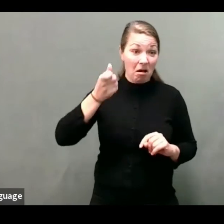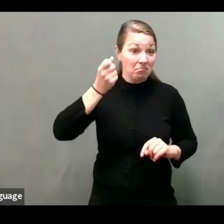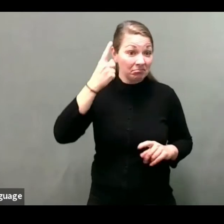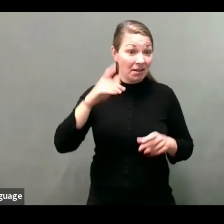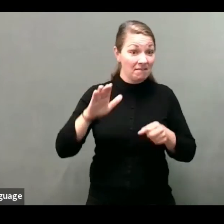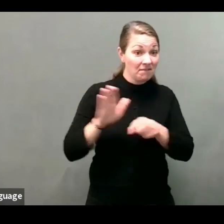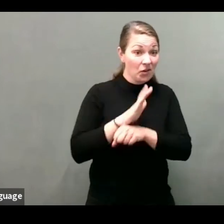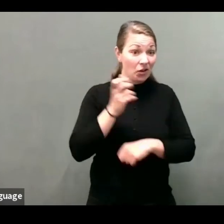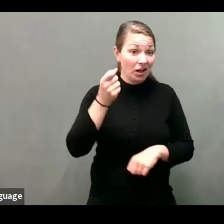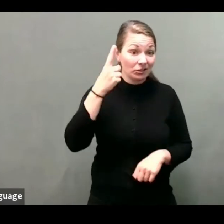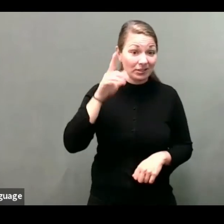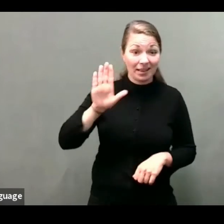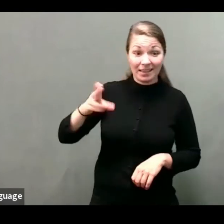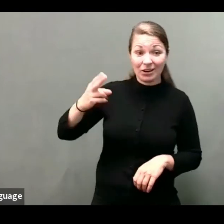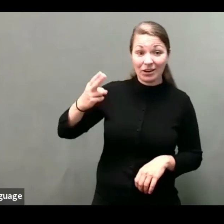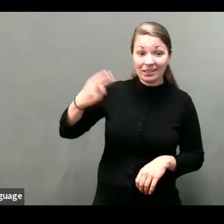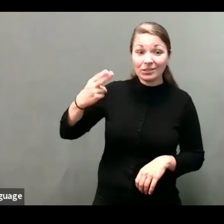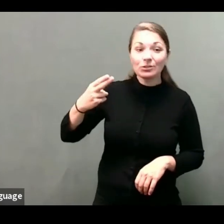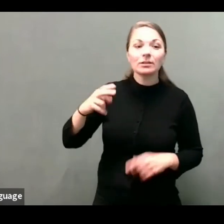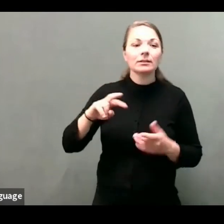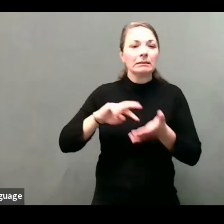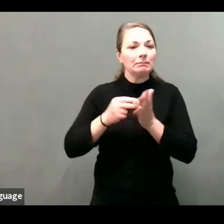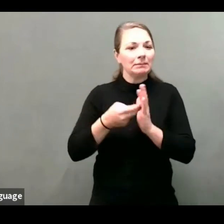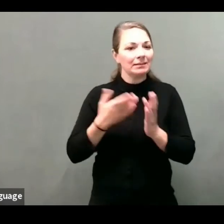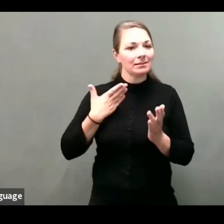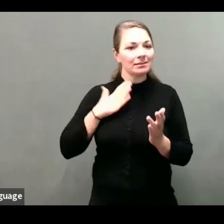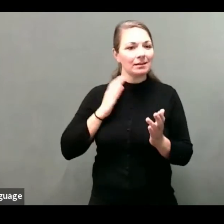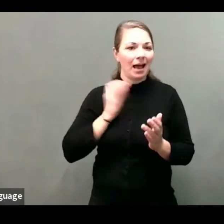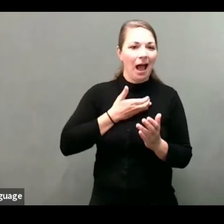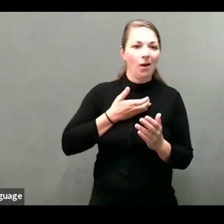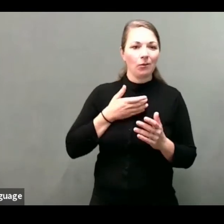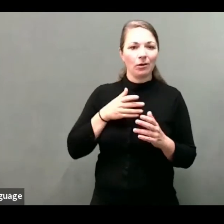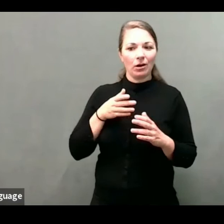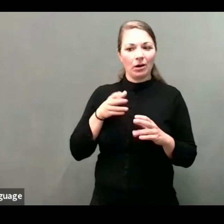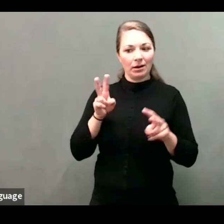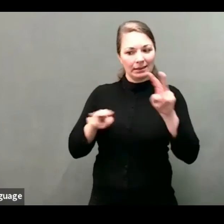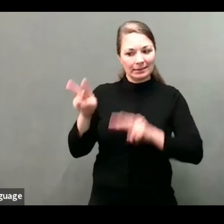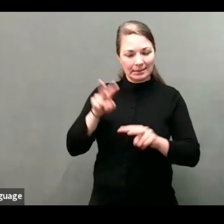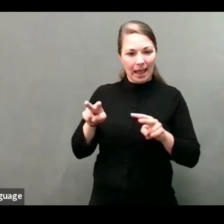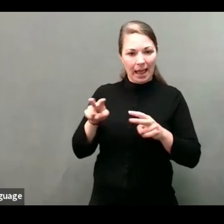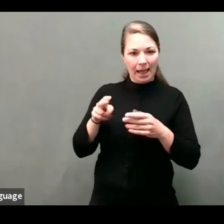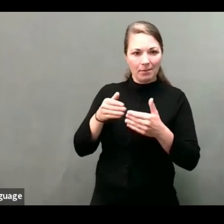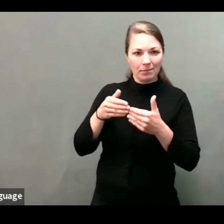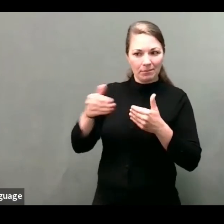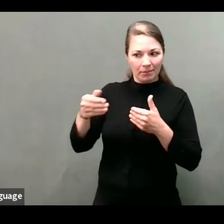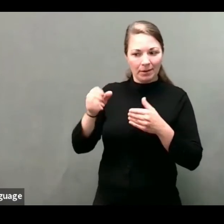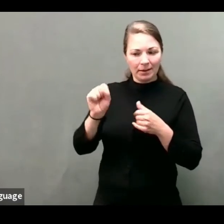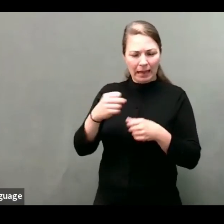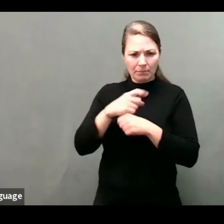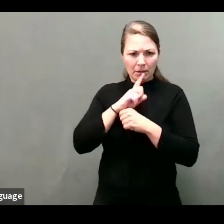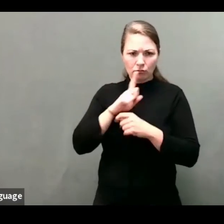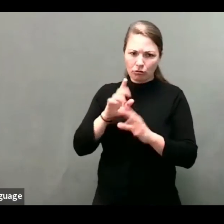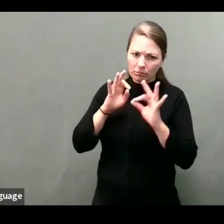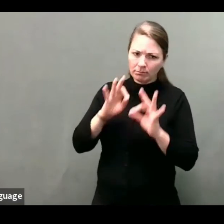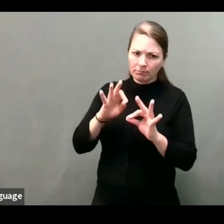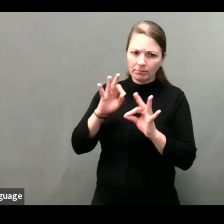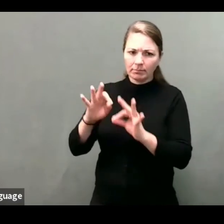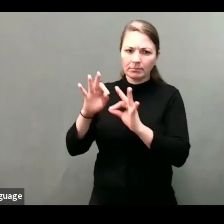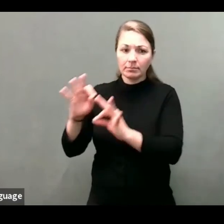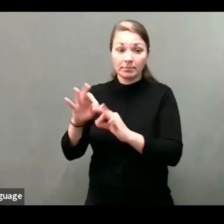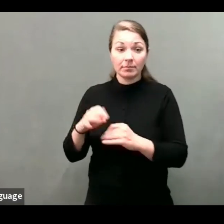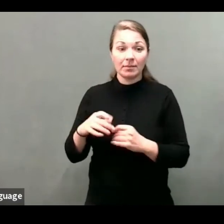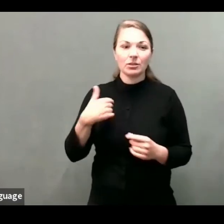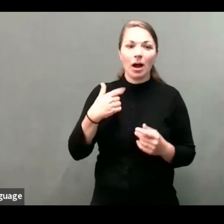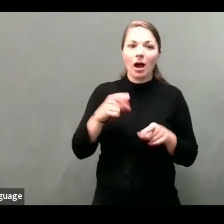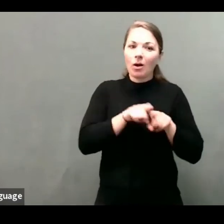that the rest of the exam is done as well as possible. So I also like patients to be aware of that so that they're truly making an